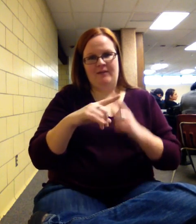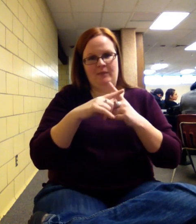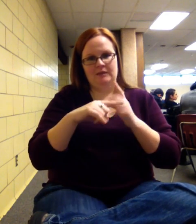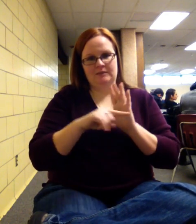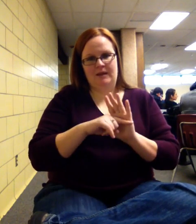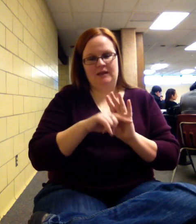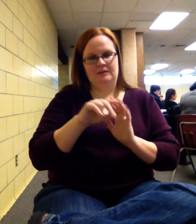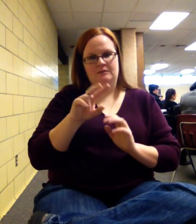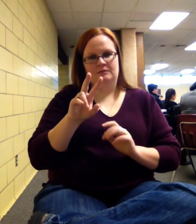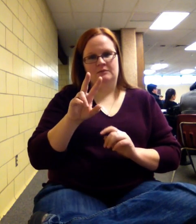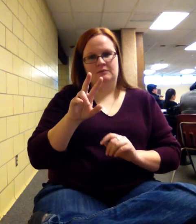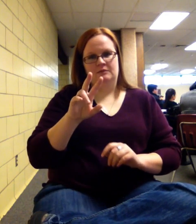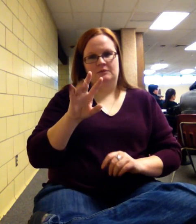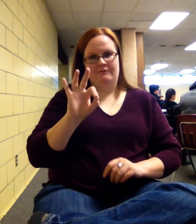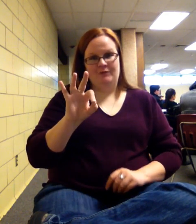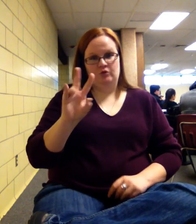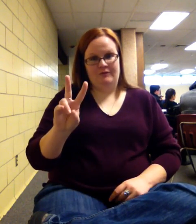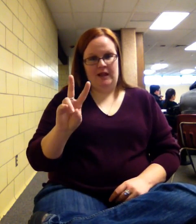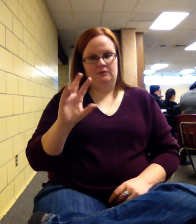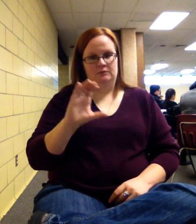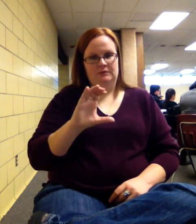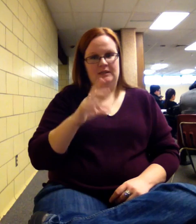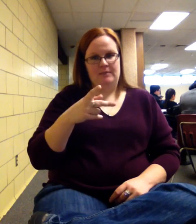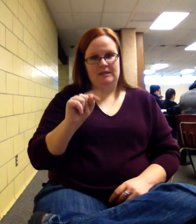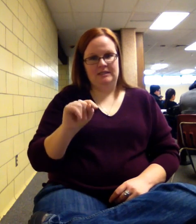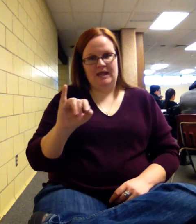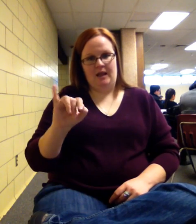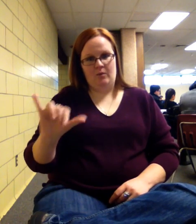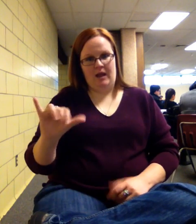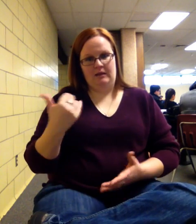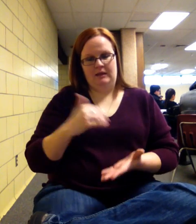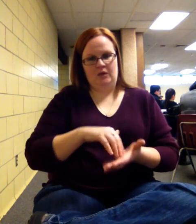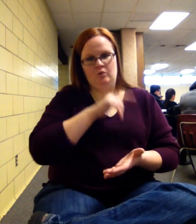value CPT IY again. You don't have to go re-input all 5 variables.